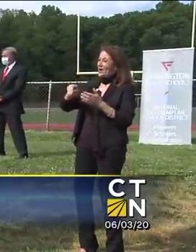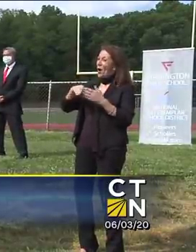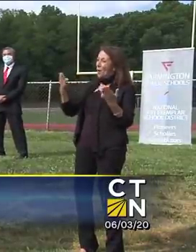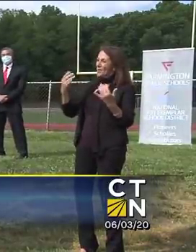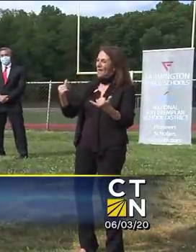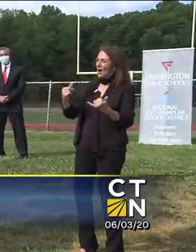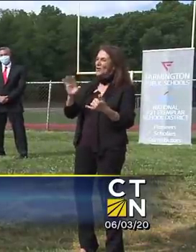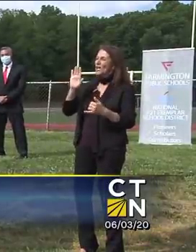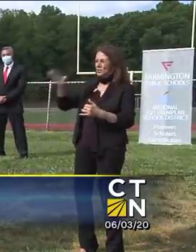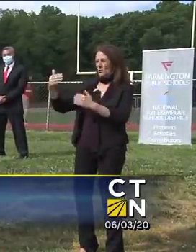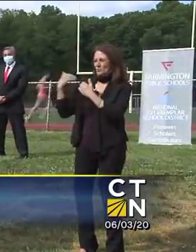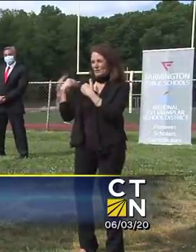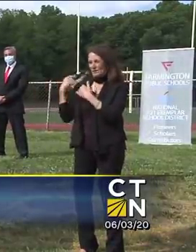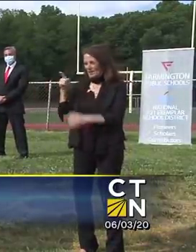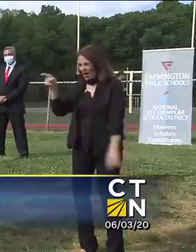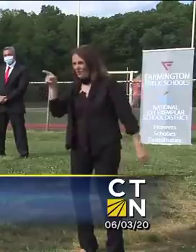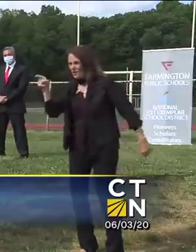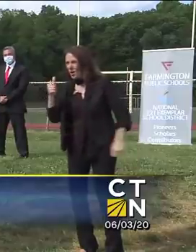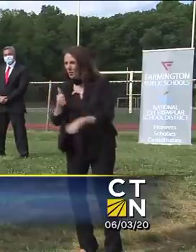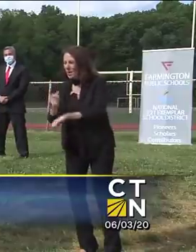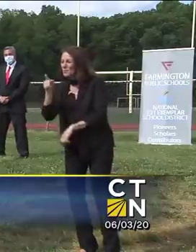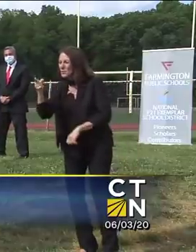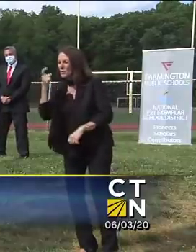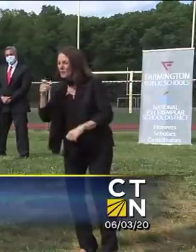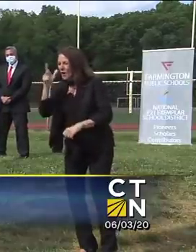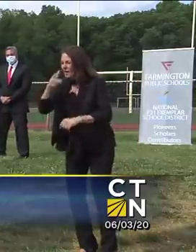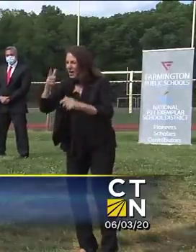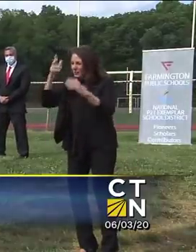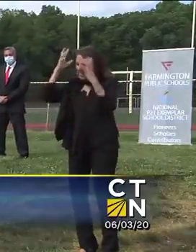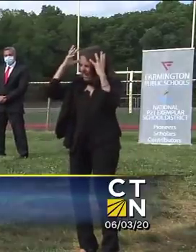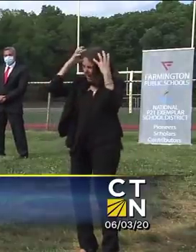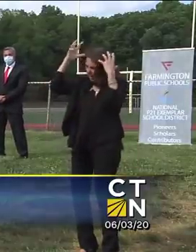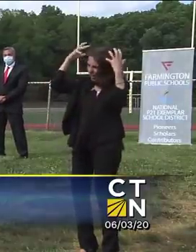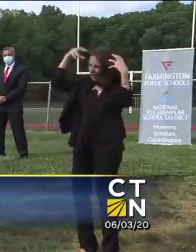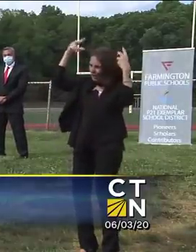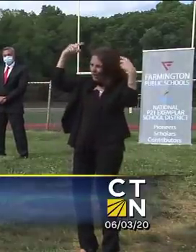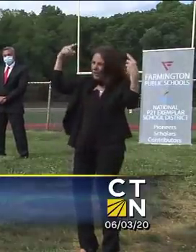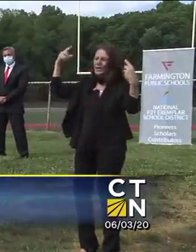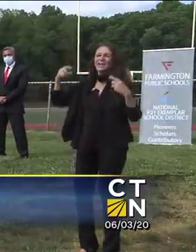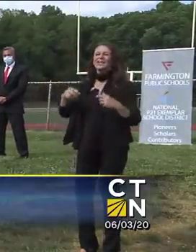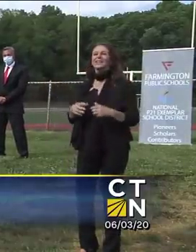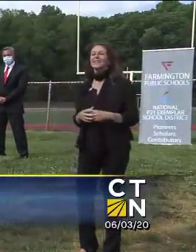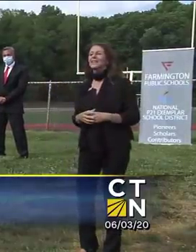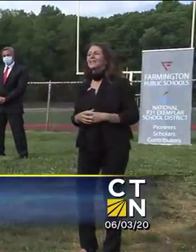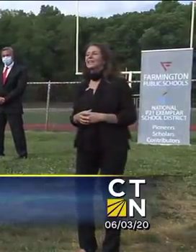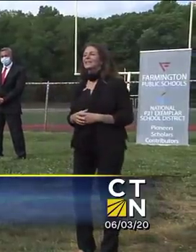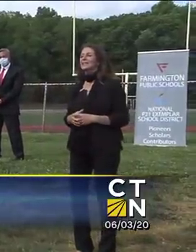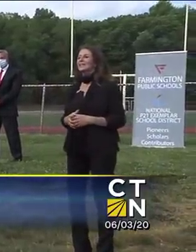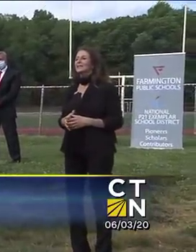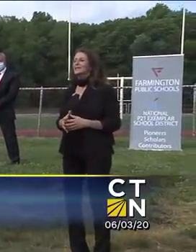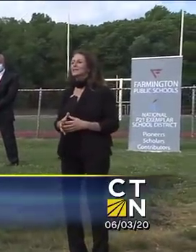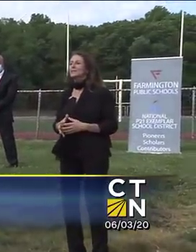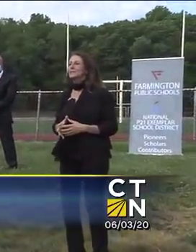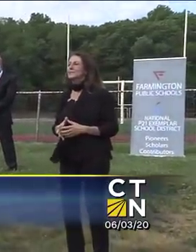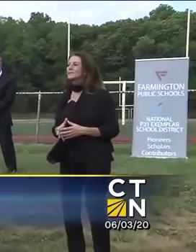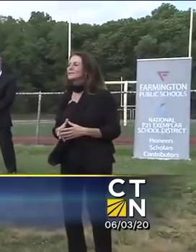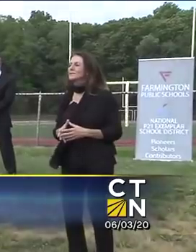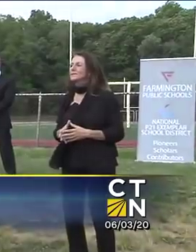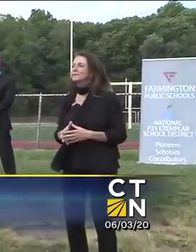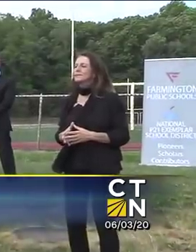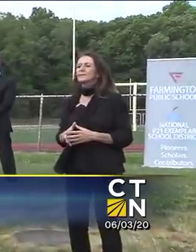Now it's on you, brother. But let me just say, you got a